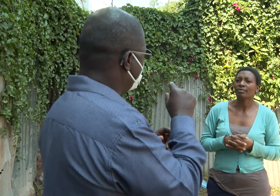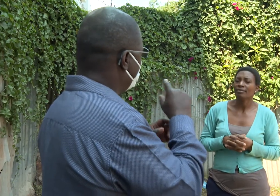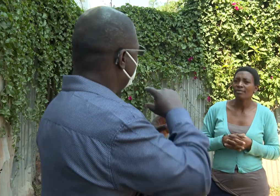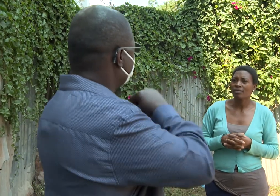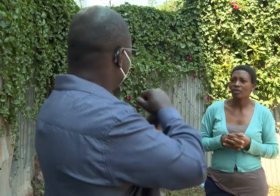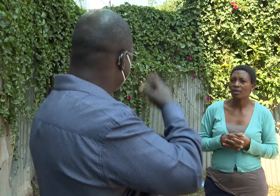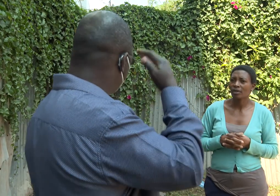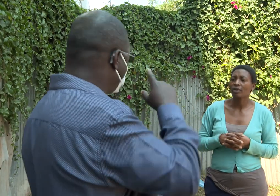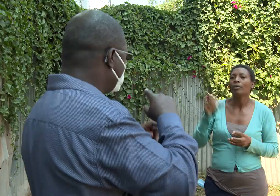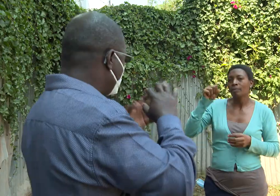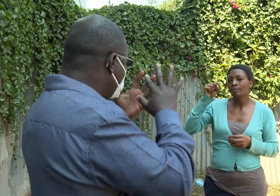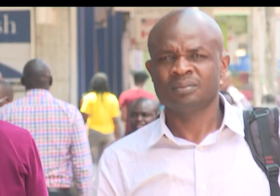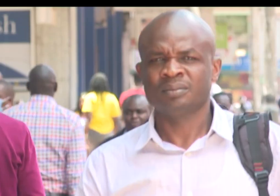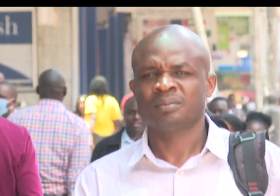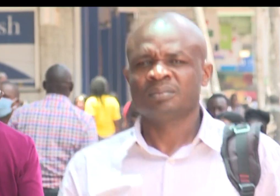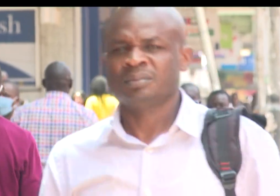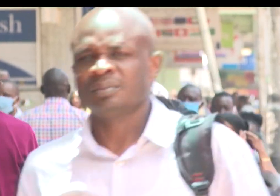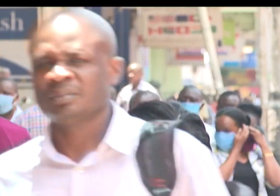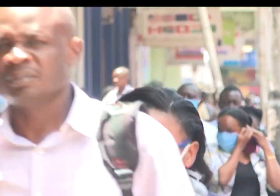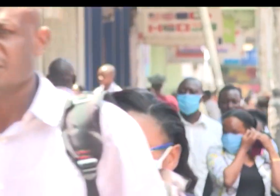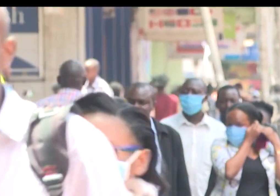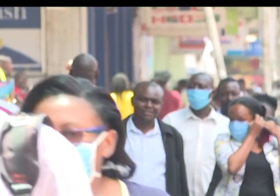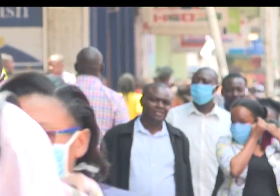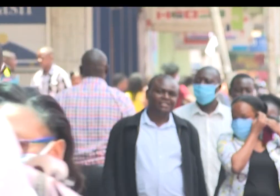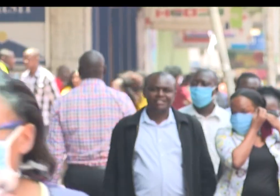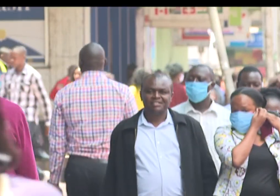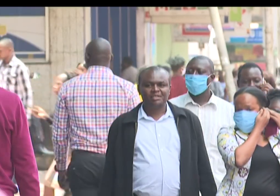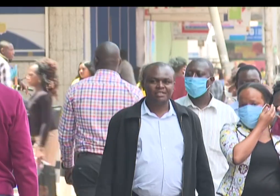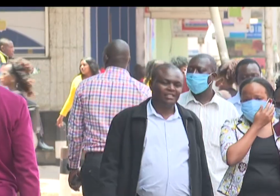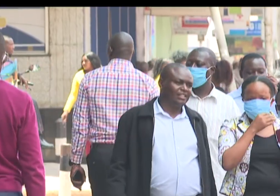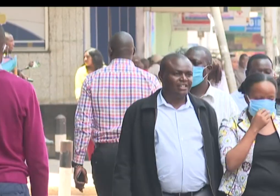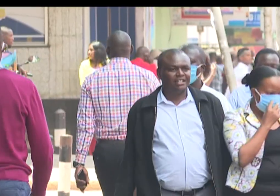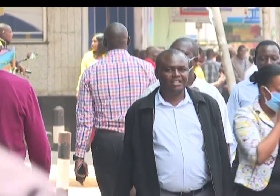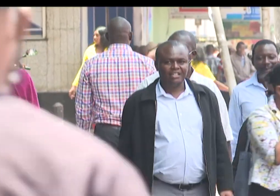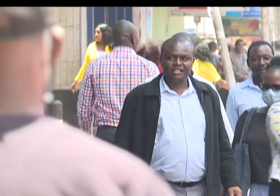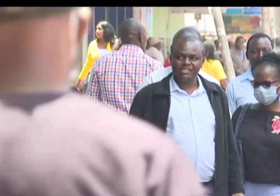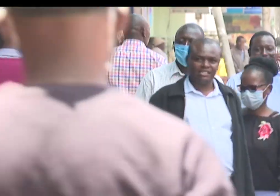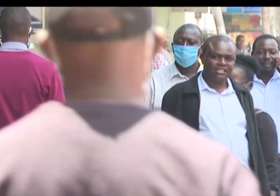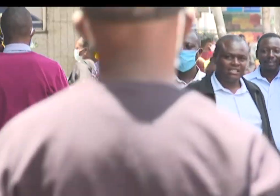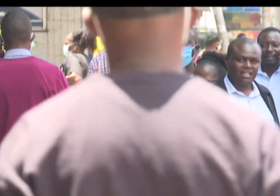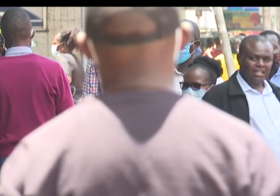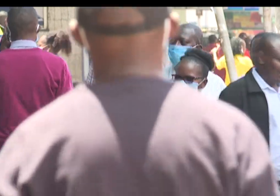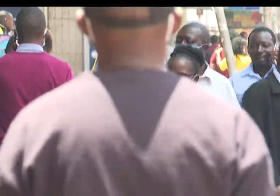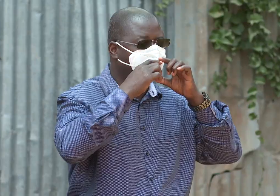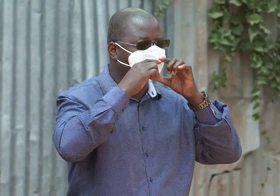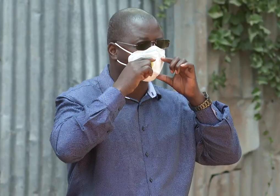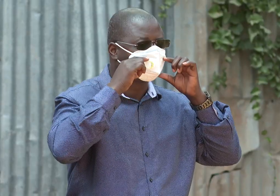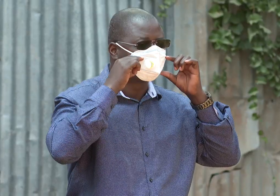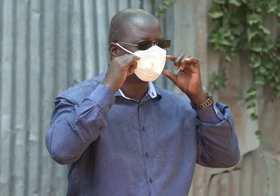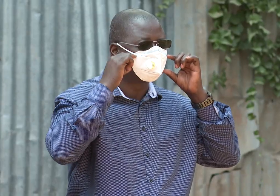wife, but for the over 4% of the Kenyan population who are considered part of the deaf community. As it